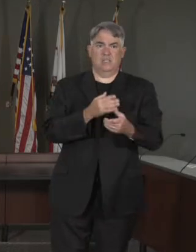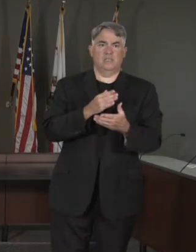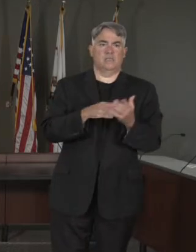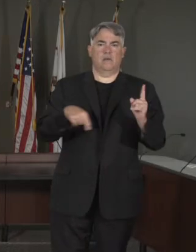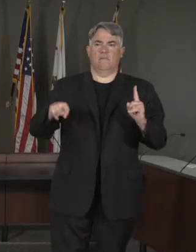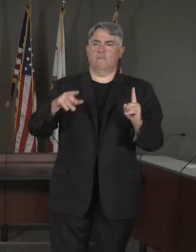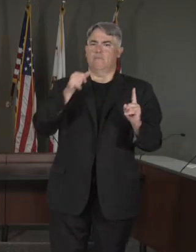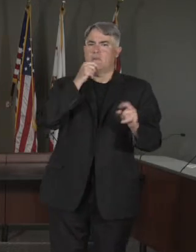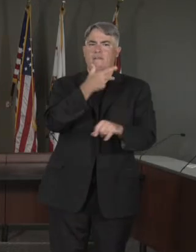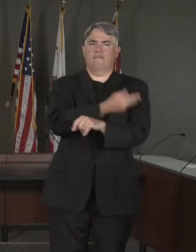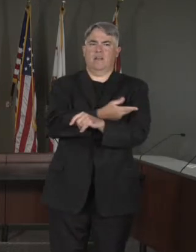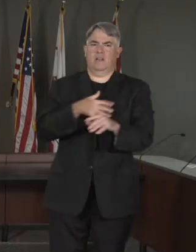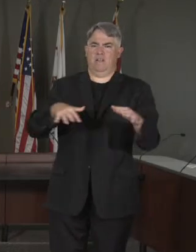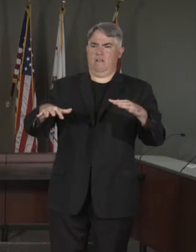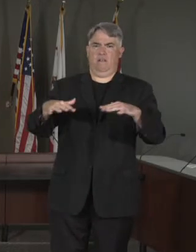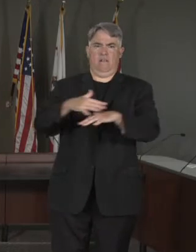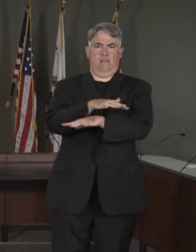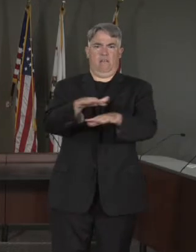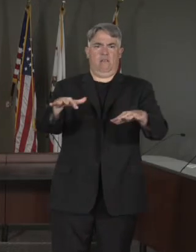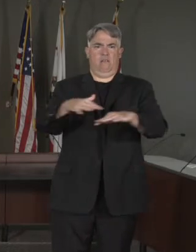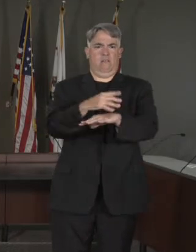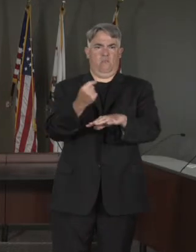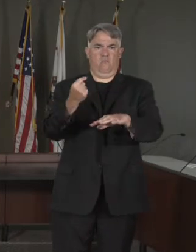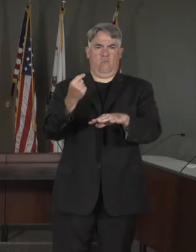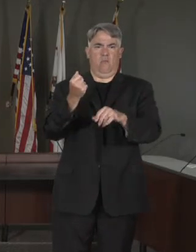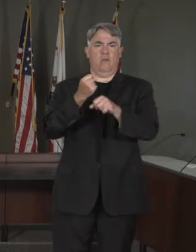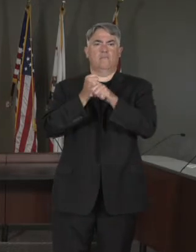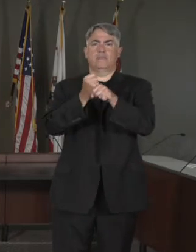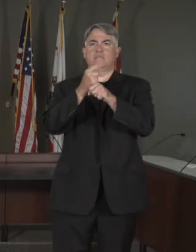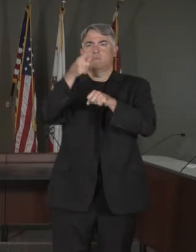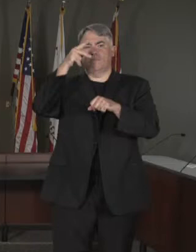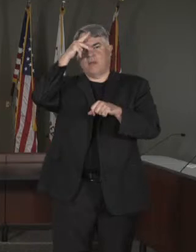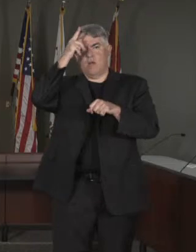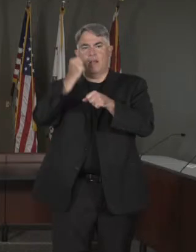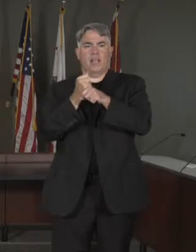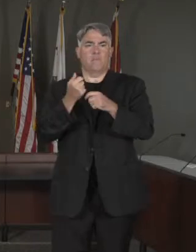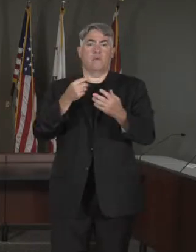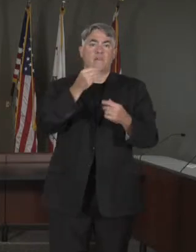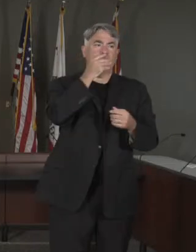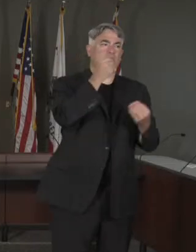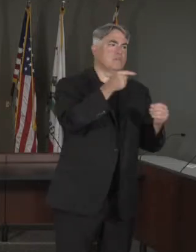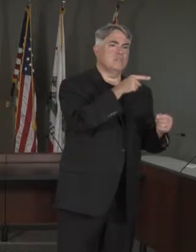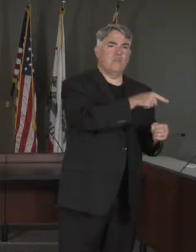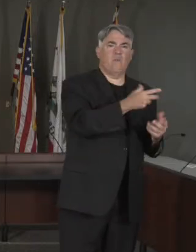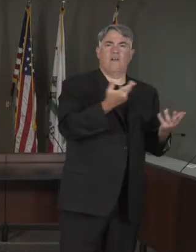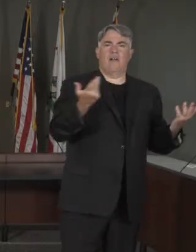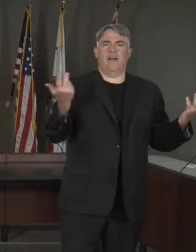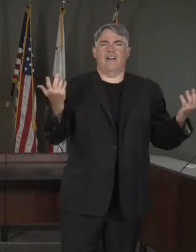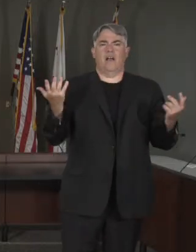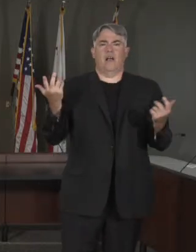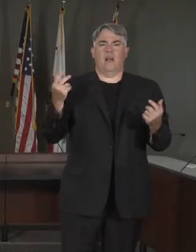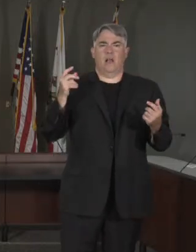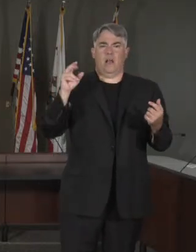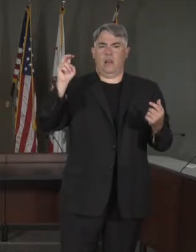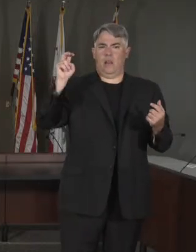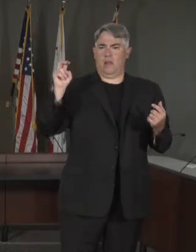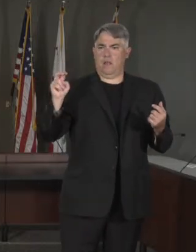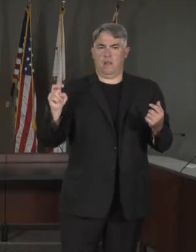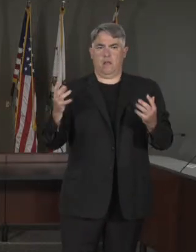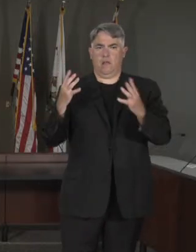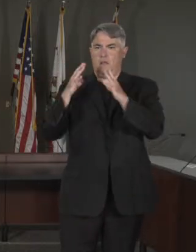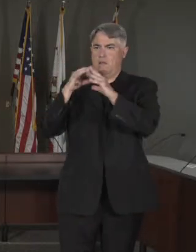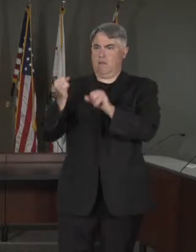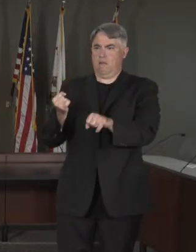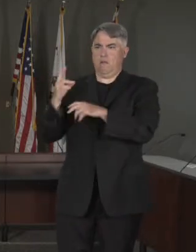indoors, whether it's at a Padres game or the grocery store? Even with the removal of the tiered system, might many businesses adopt